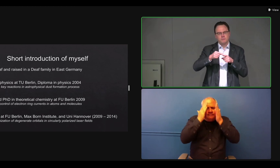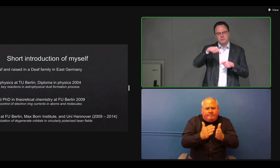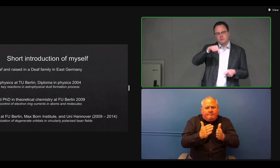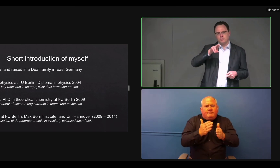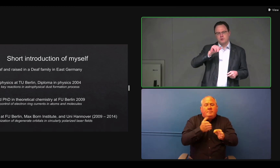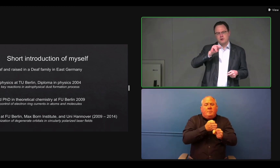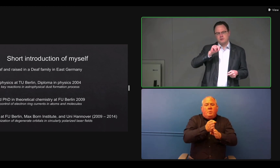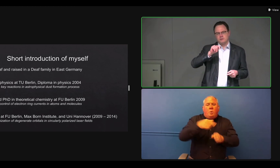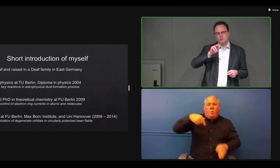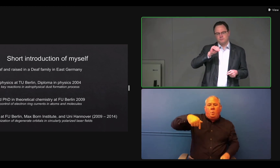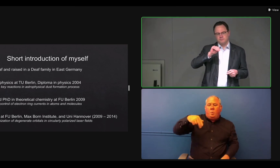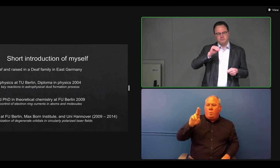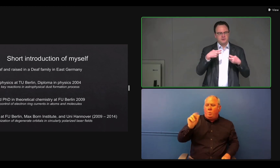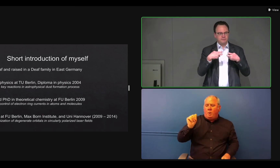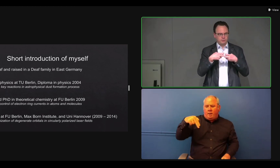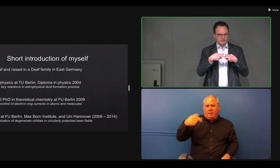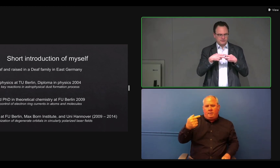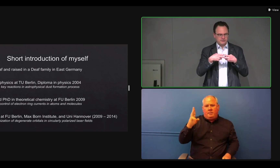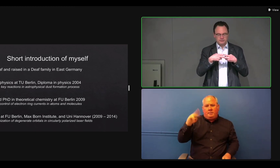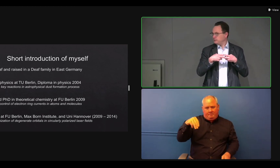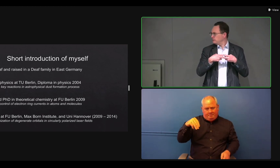My work is focused in